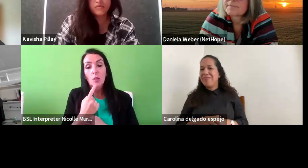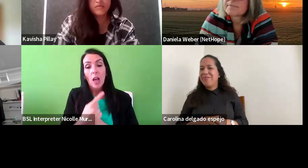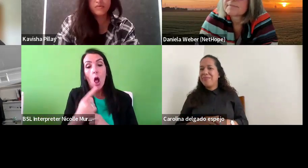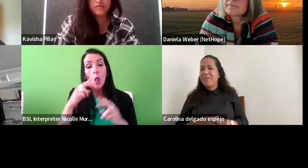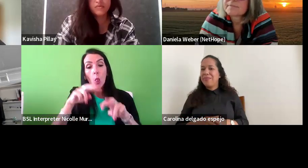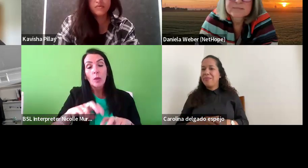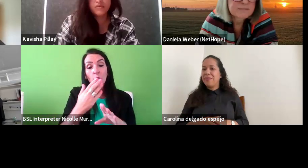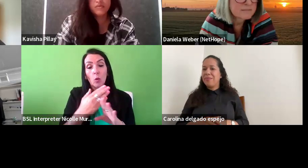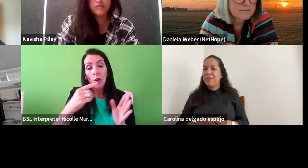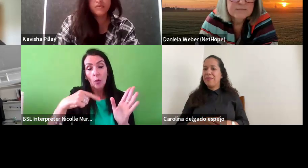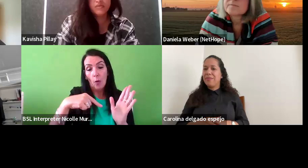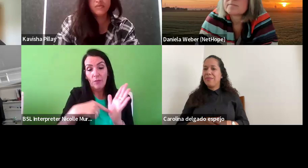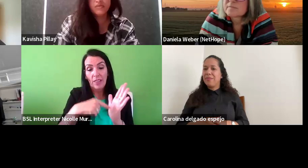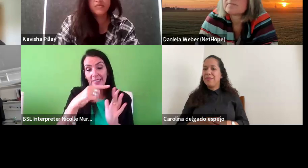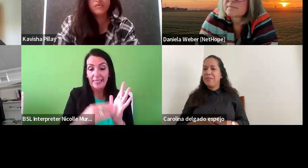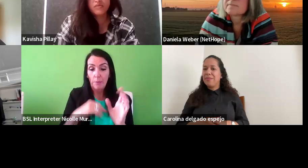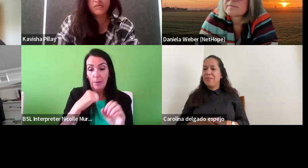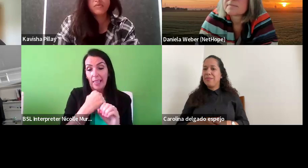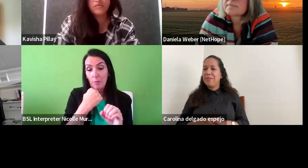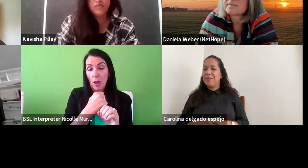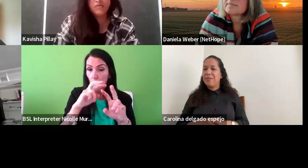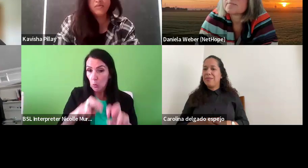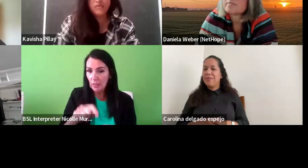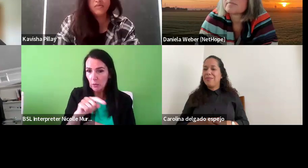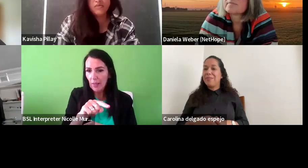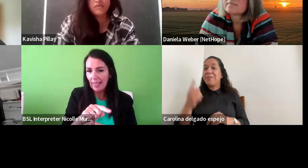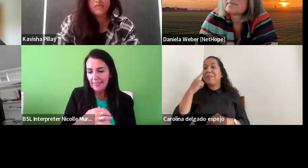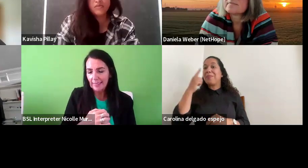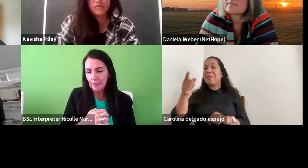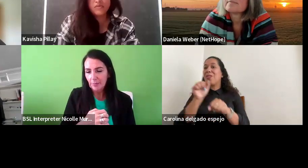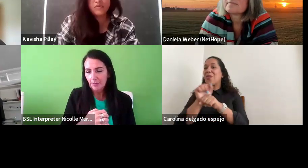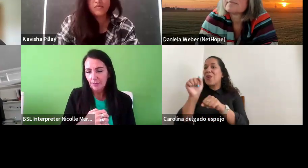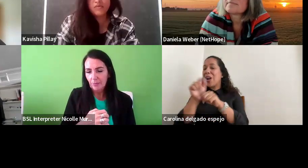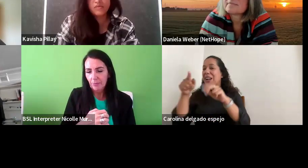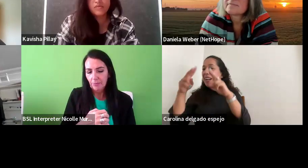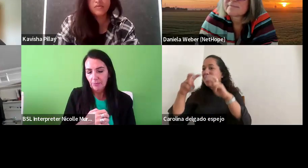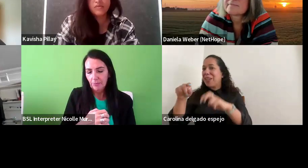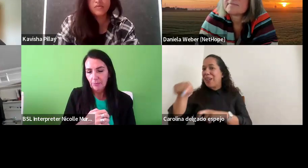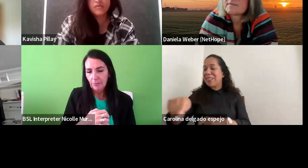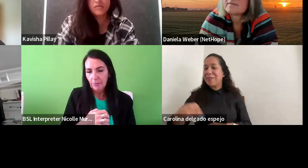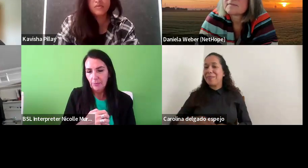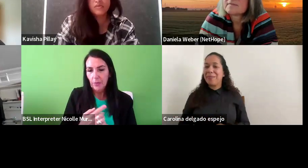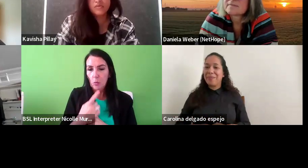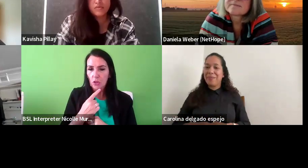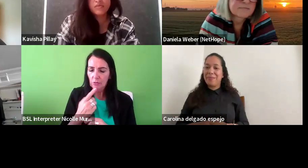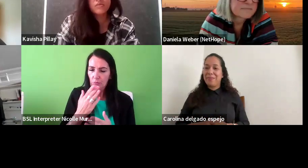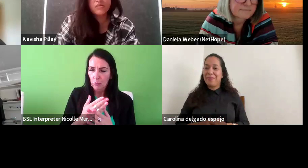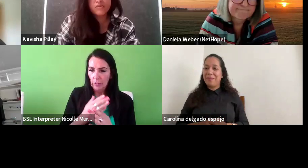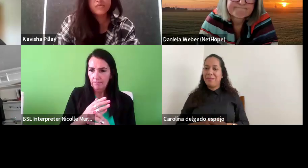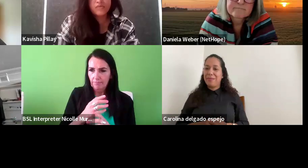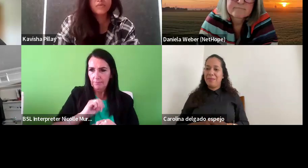Timnit Gebru, who has coined a phrase which is a critique of effective altruism. I mean, these